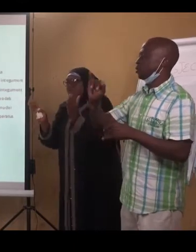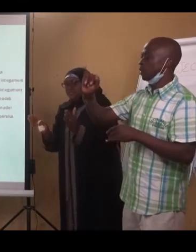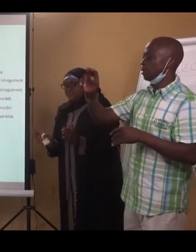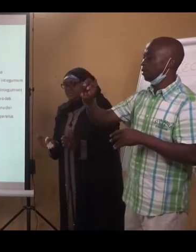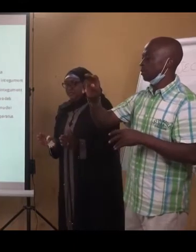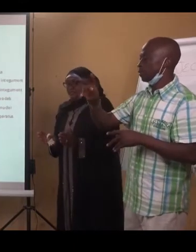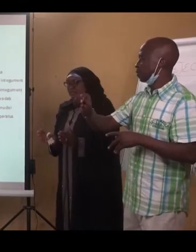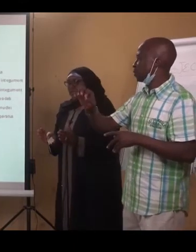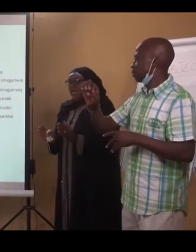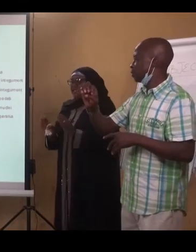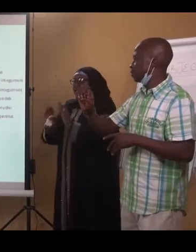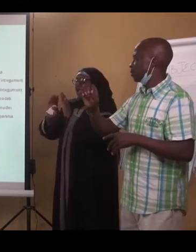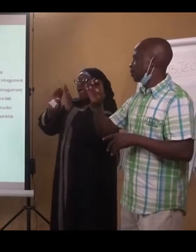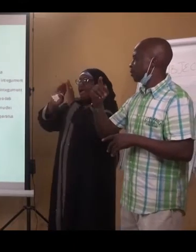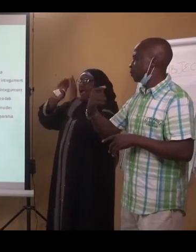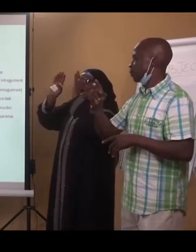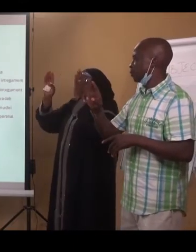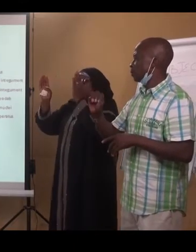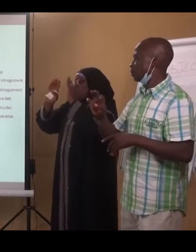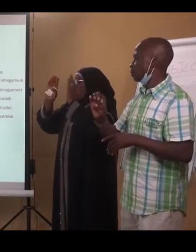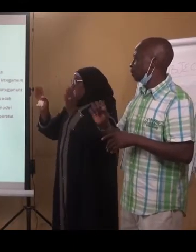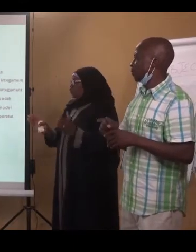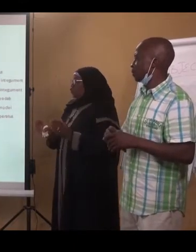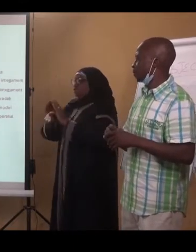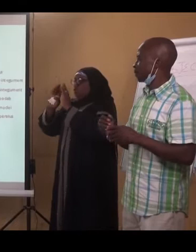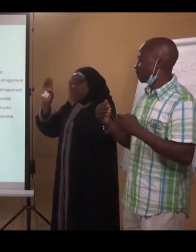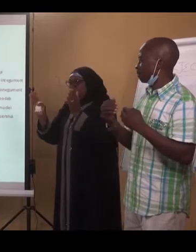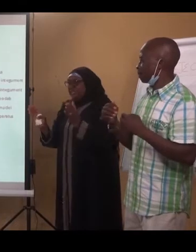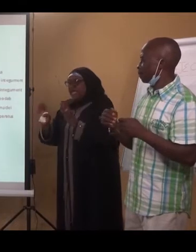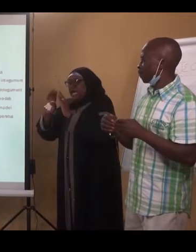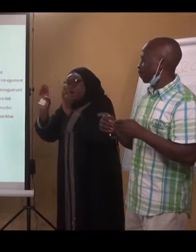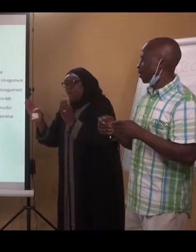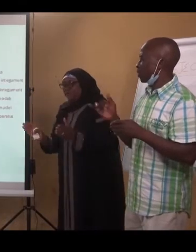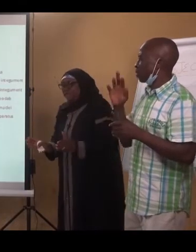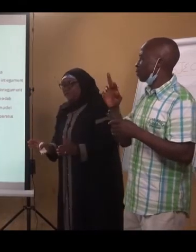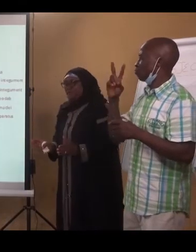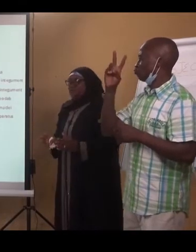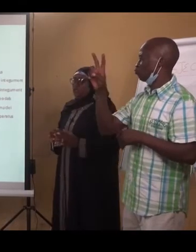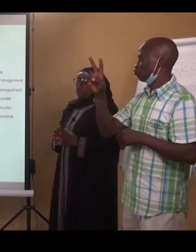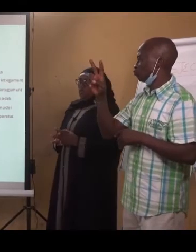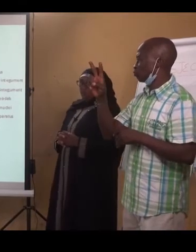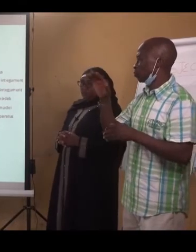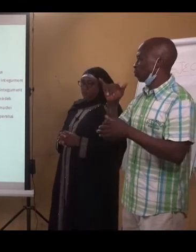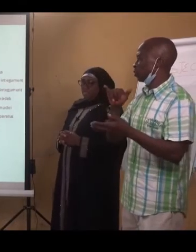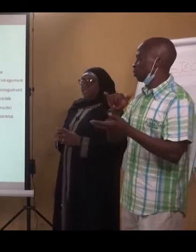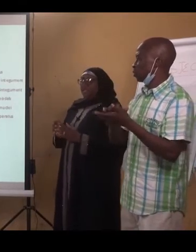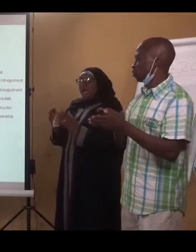coverings that are 2 walls or 2 membranes that are covering the ovule. The